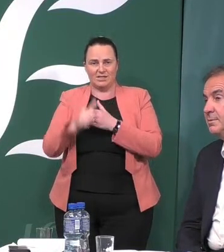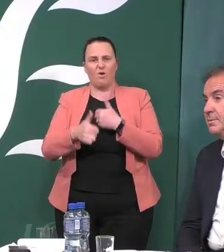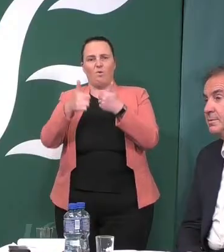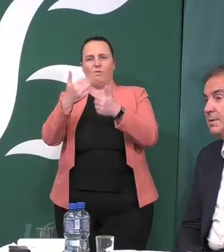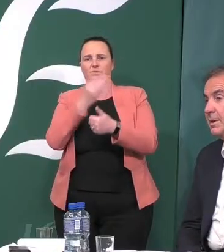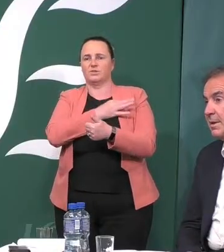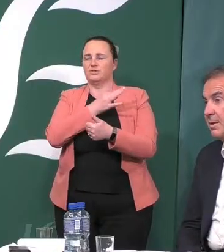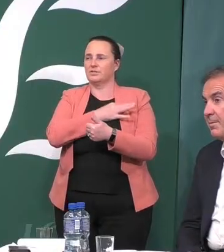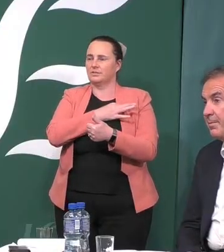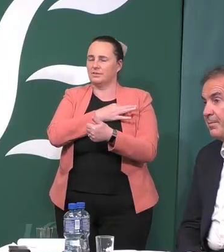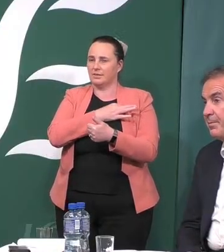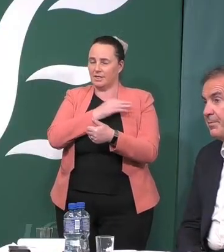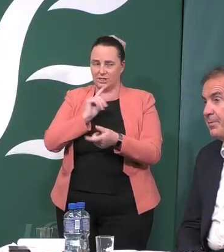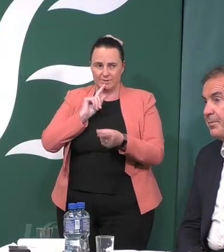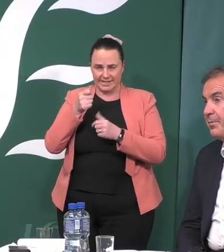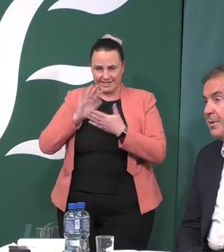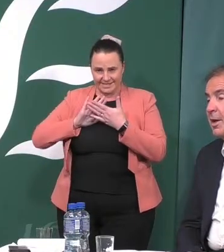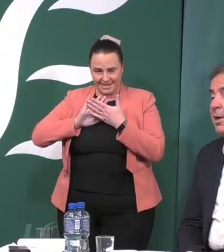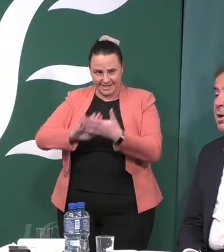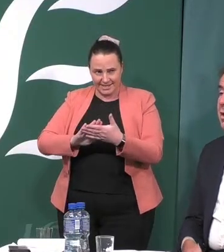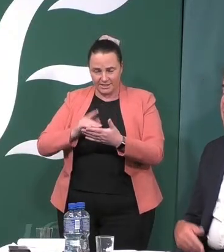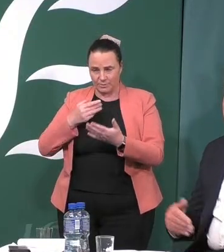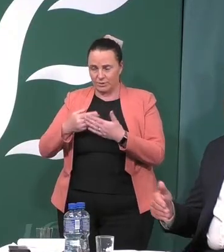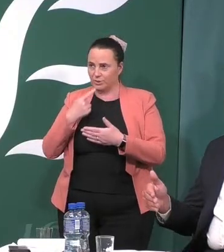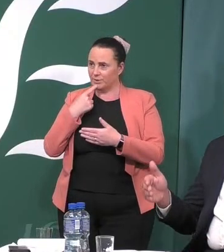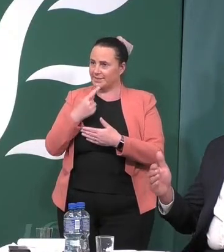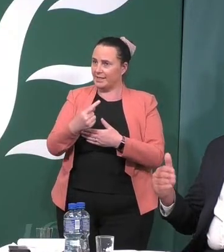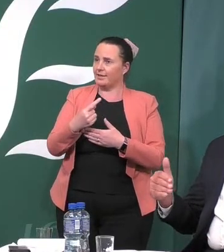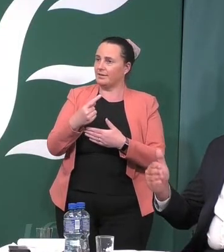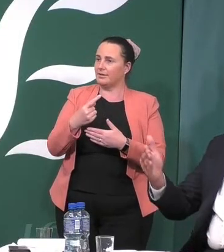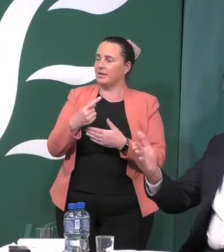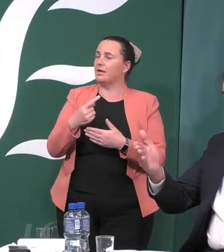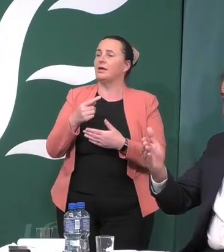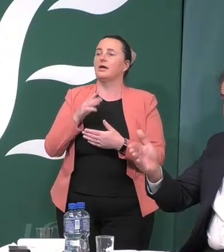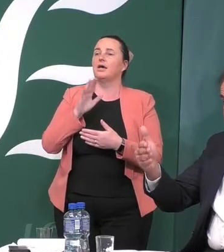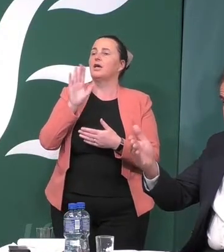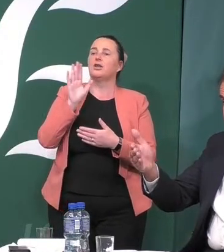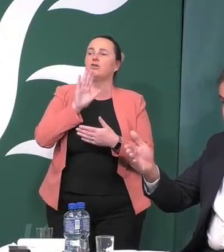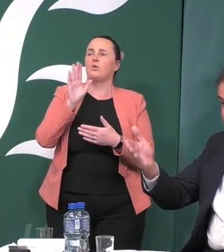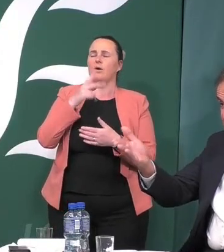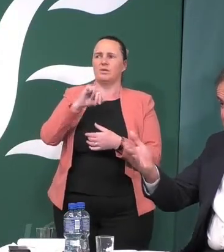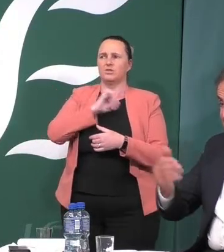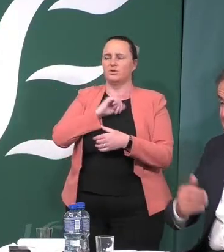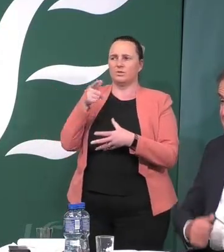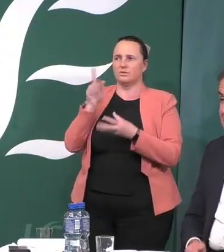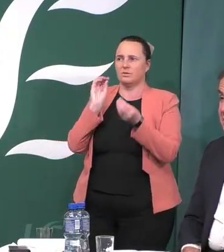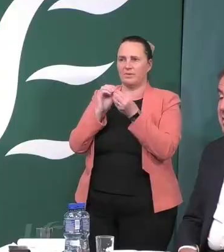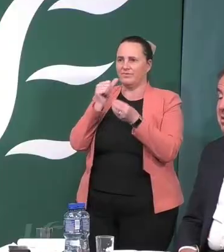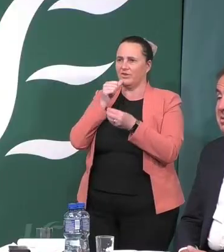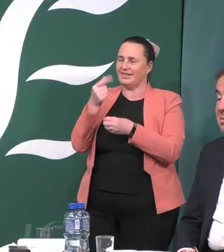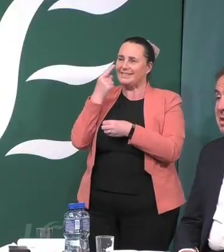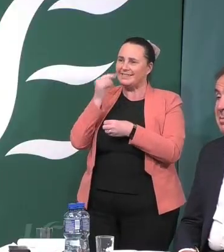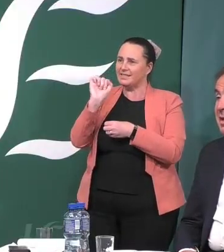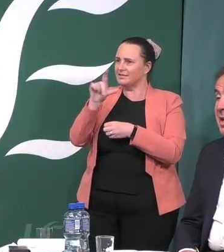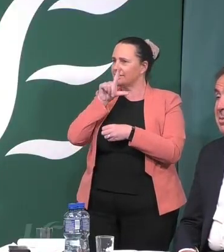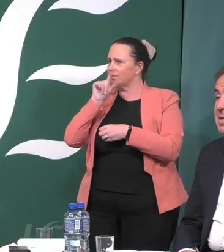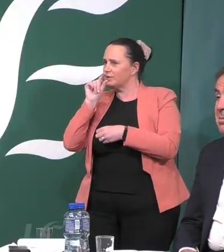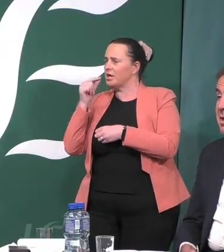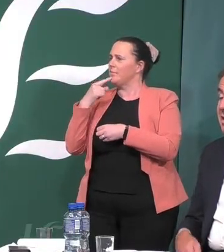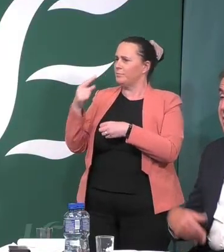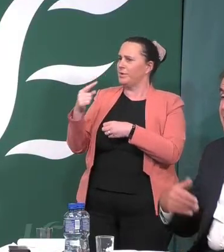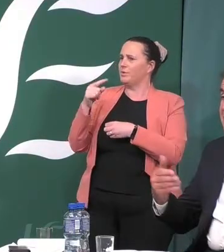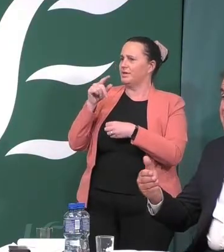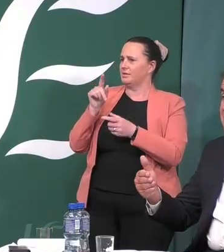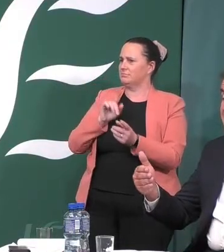is good. Are you saying that's against what you're generally guiding? No, well, I'm not sure what you're referring to. Obviously, I haven't seen the Twitter piece, but we can pick that